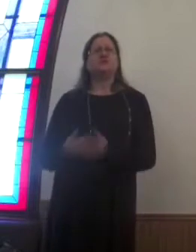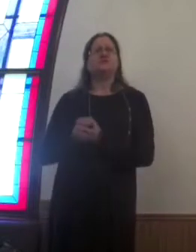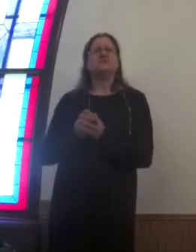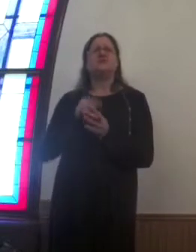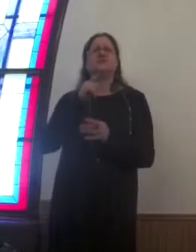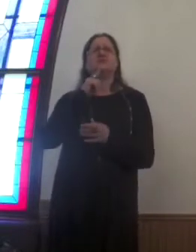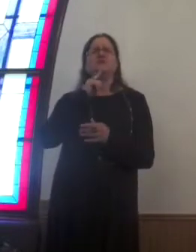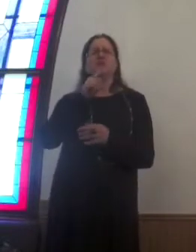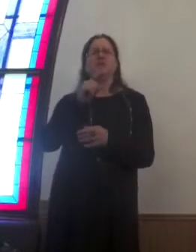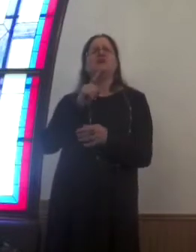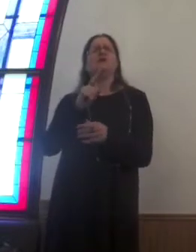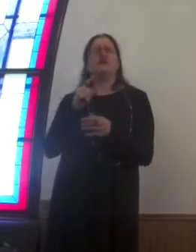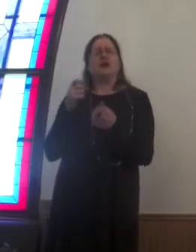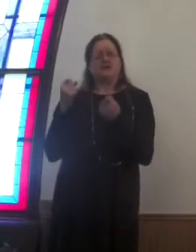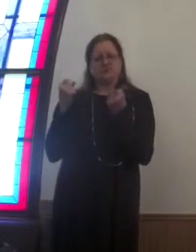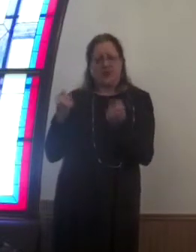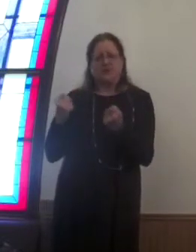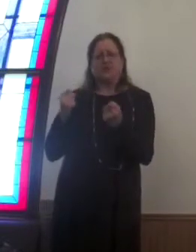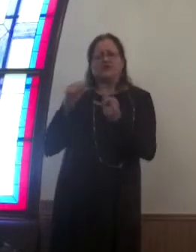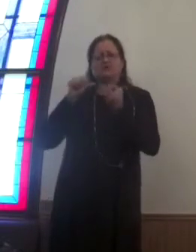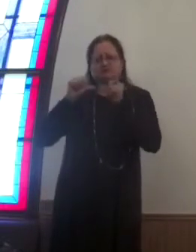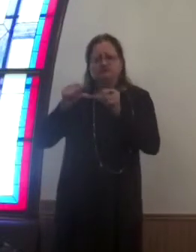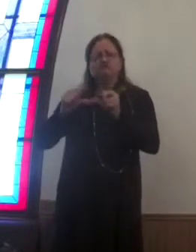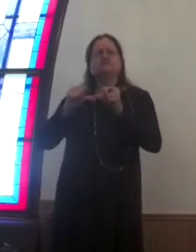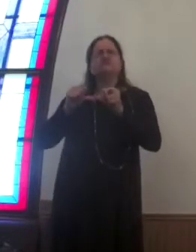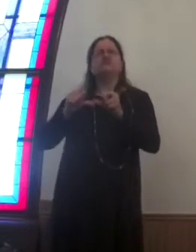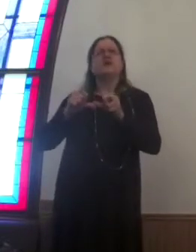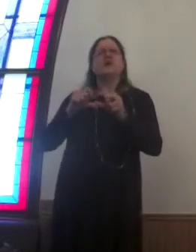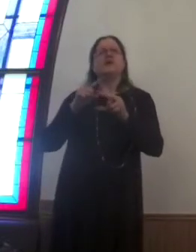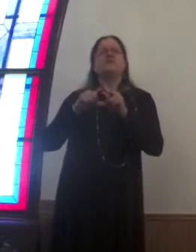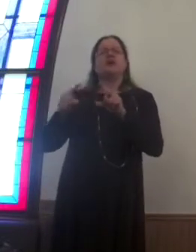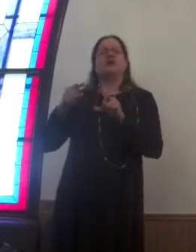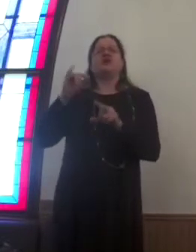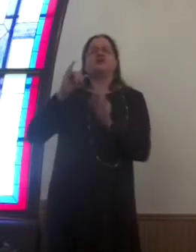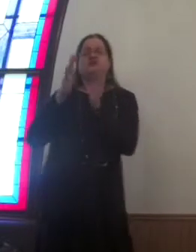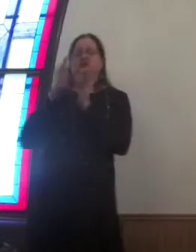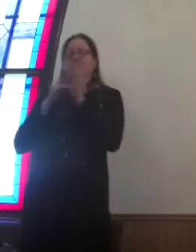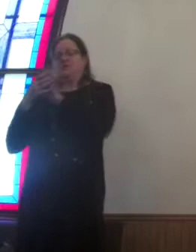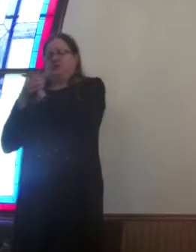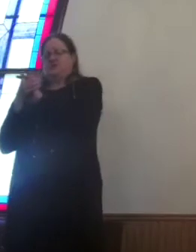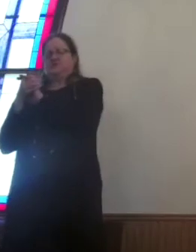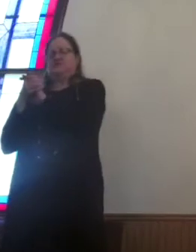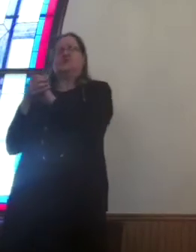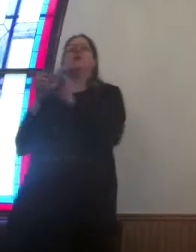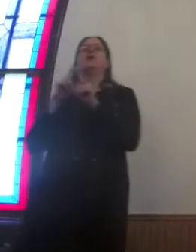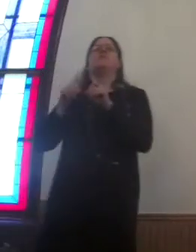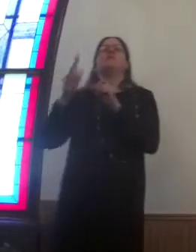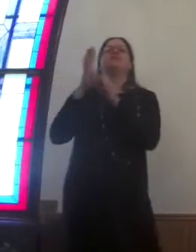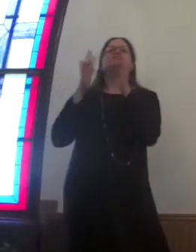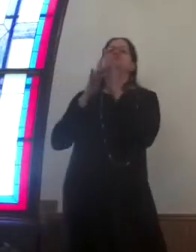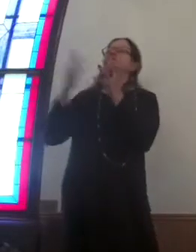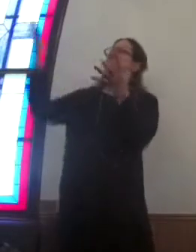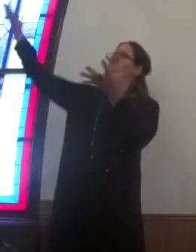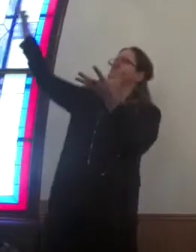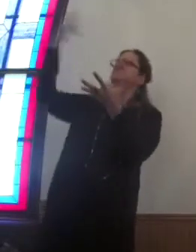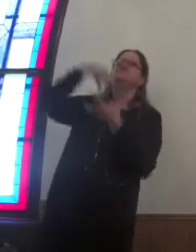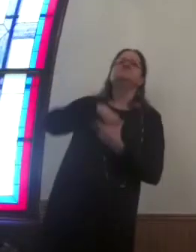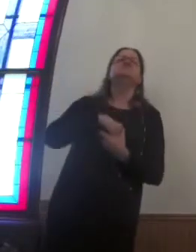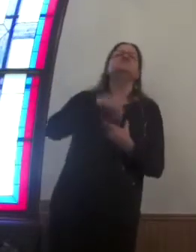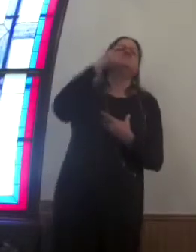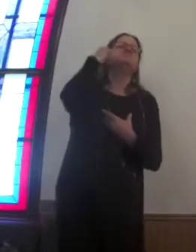we're not held by Jesus, but we're confident that Jesus holds us each and every day.